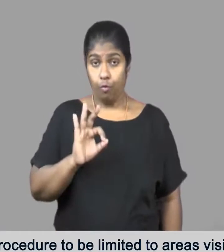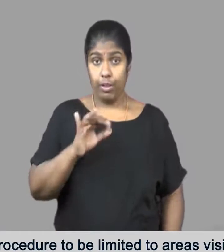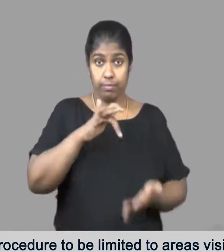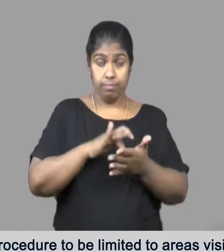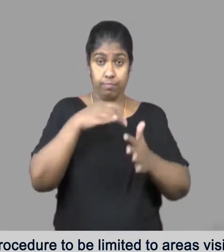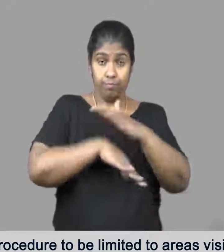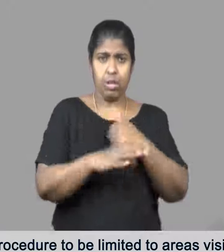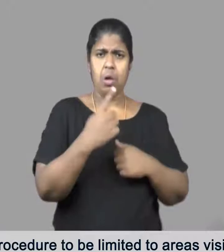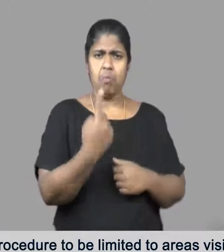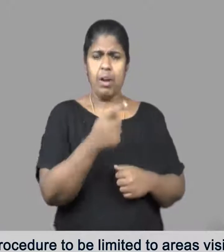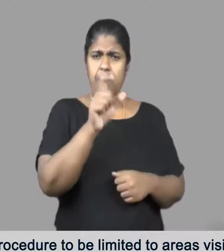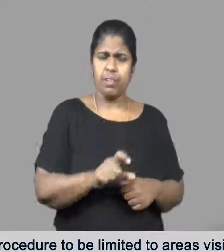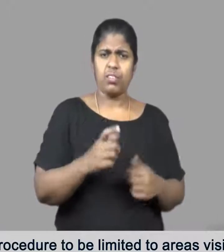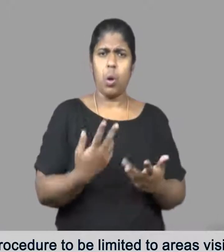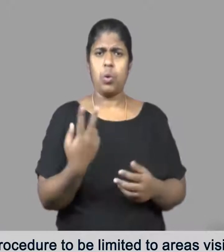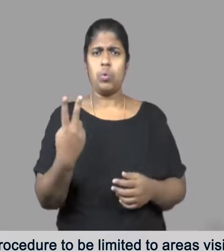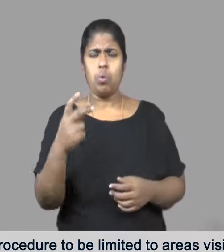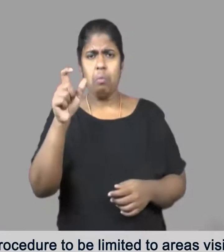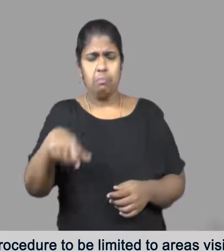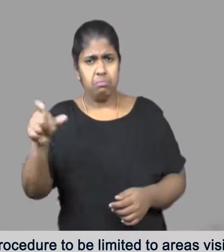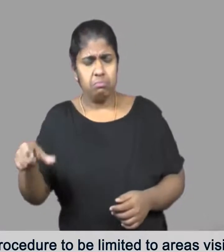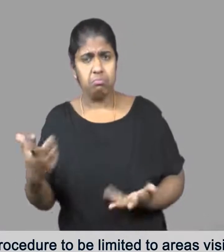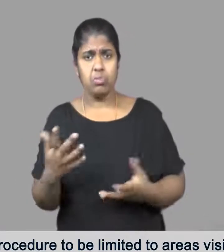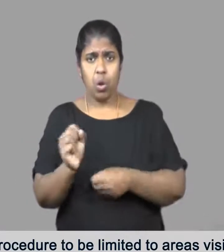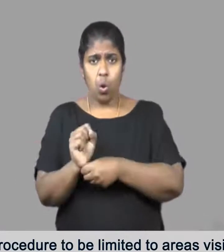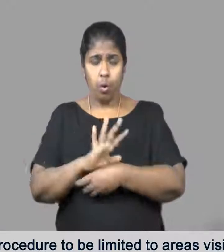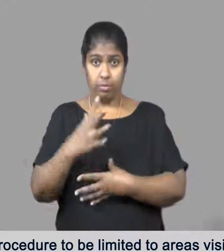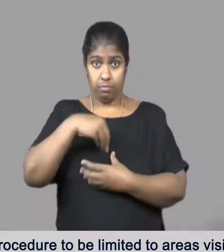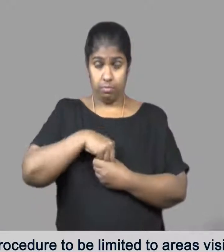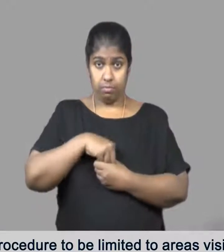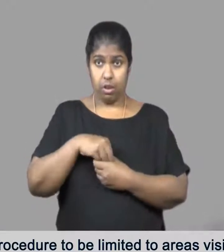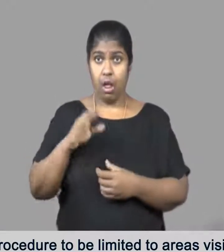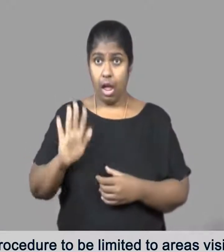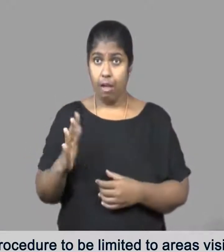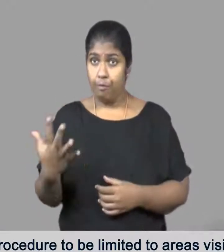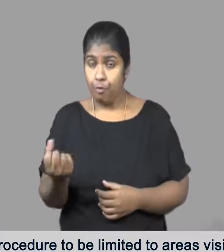If one or two cases reported,